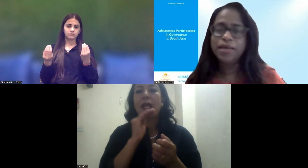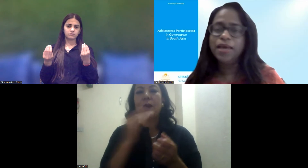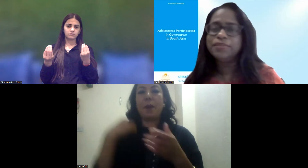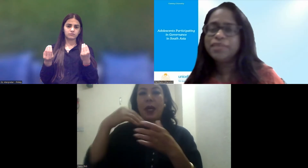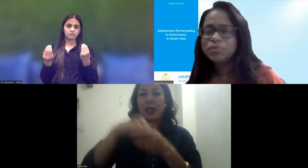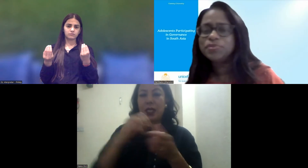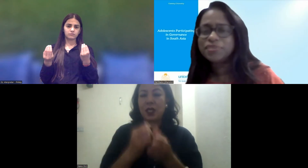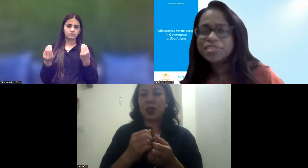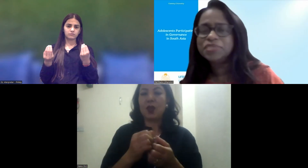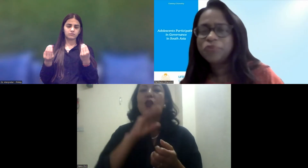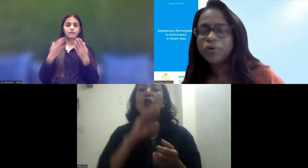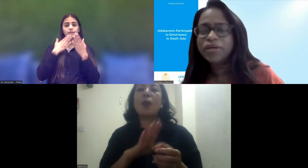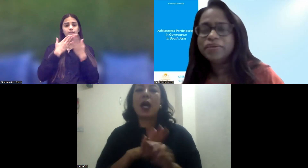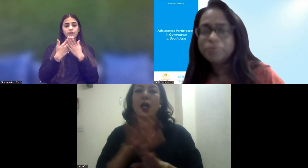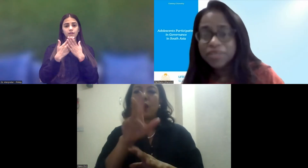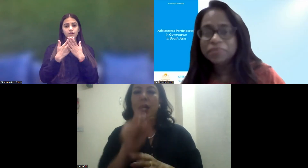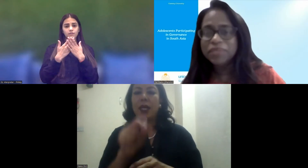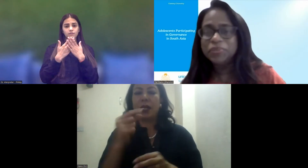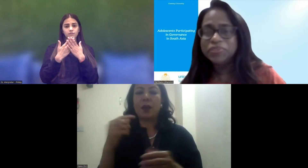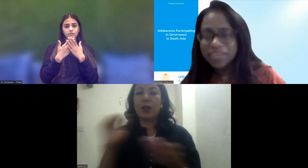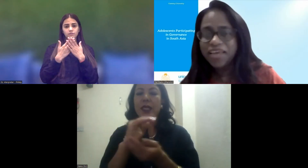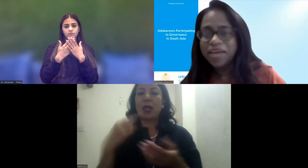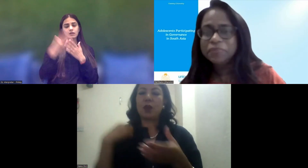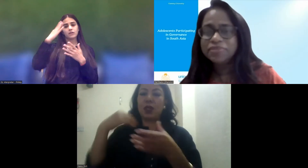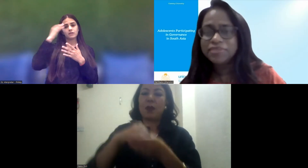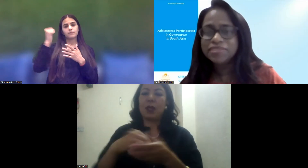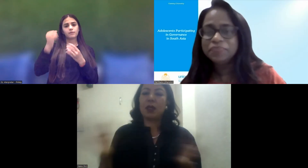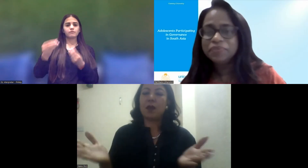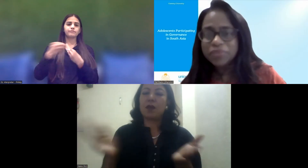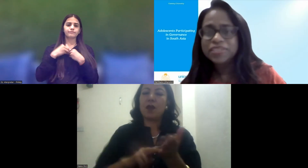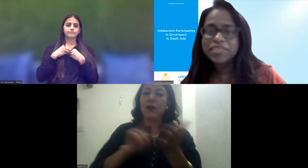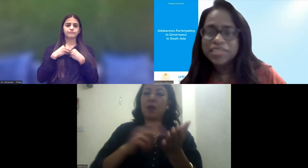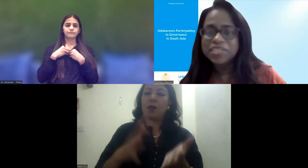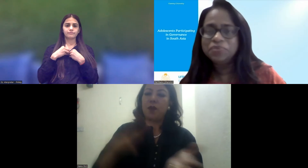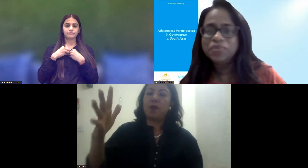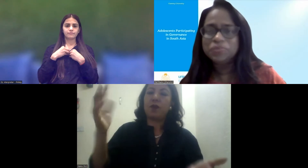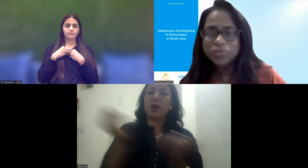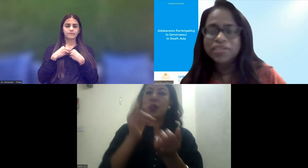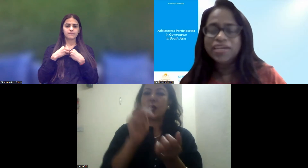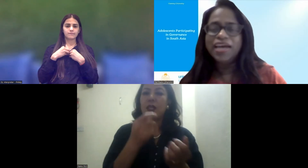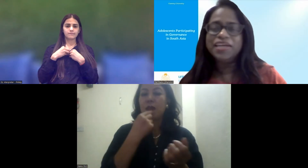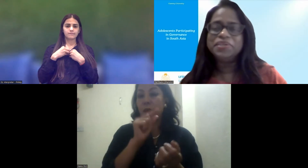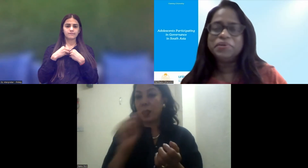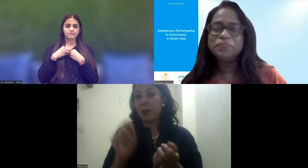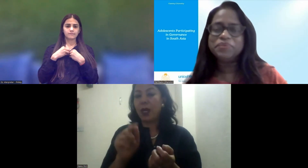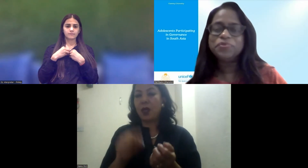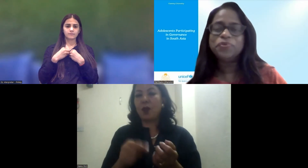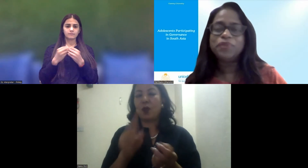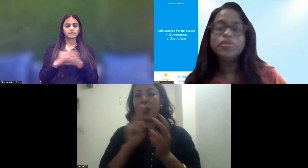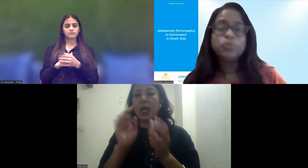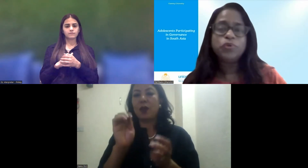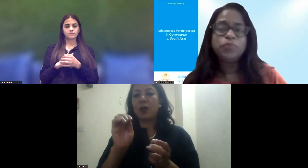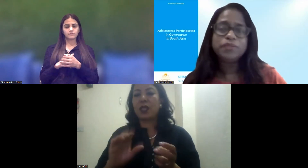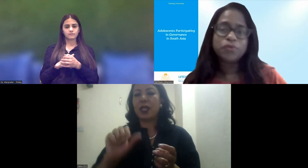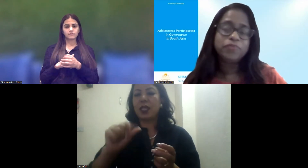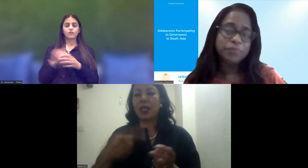institutions. And thank you to Sirjan for reminding me to say that, because he's very much engaged with the MOOC. And so we